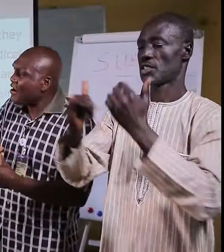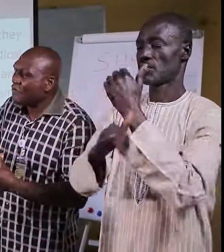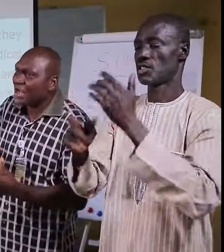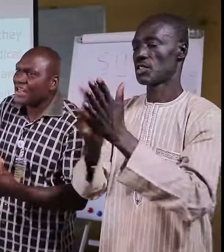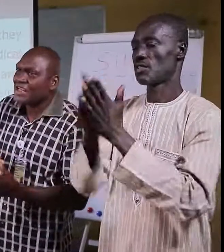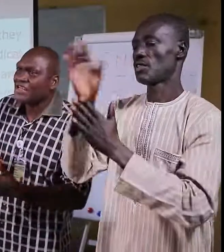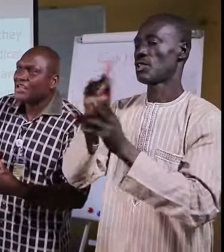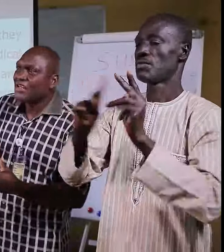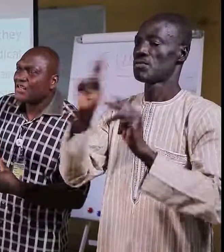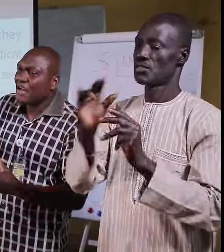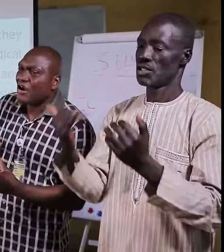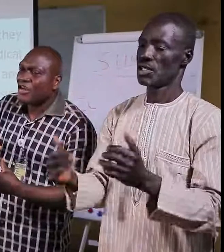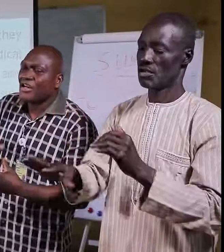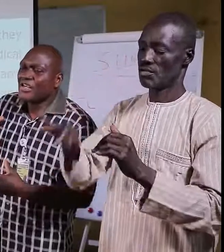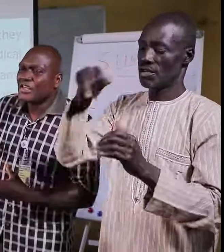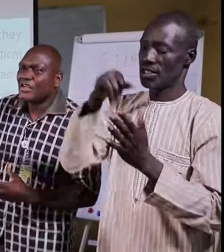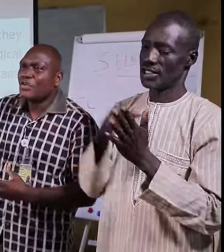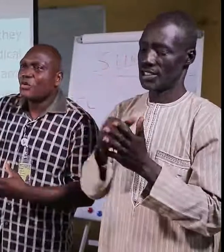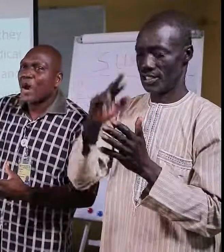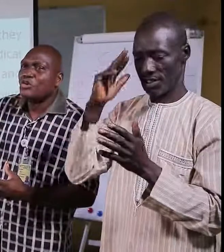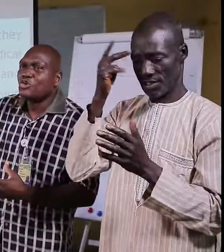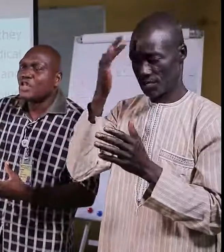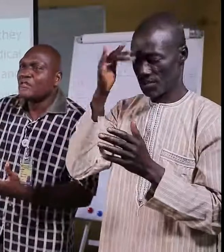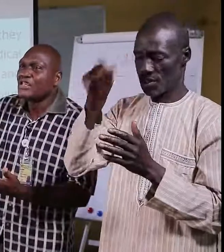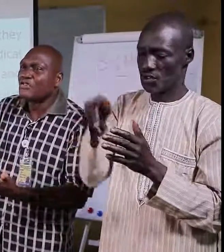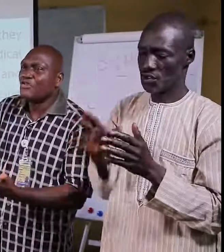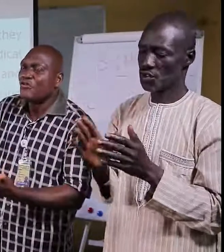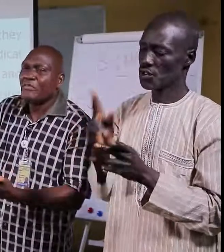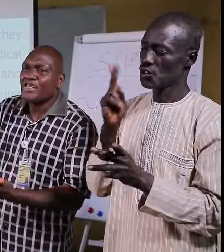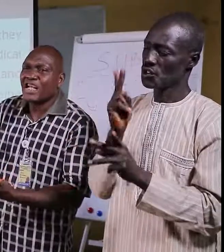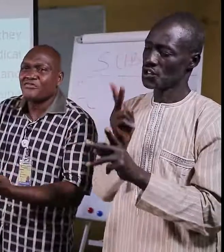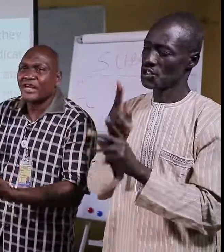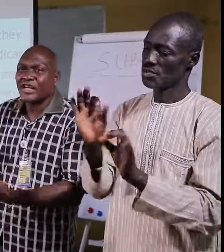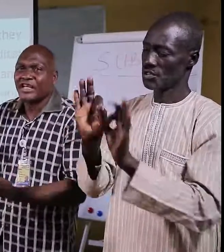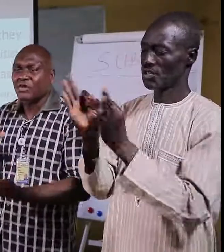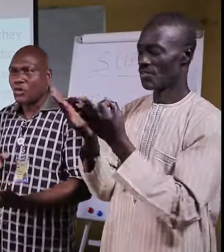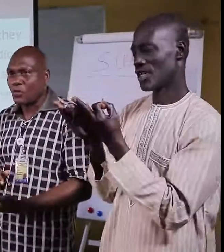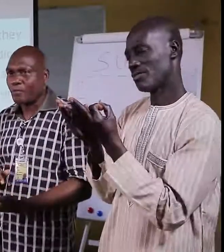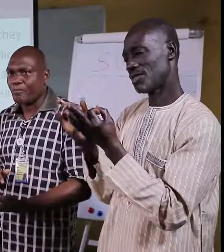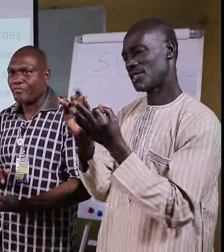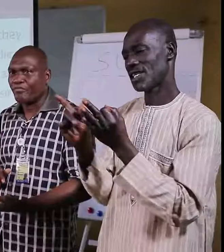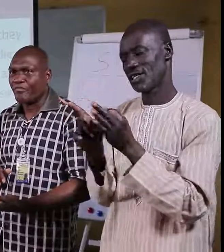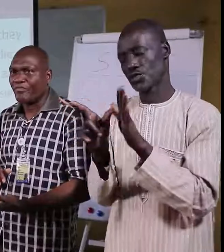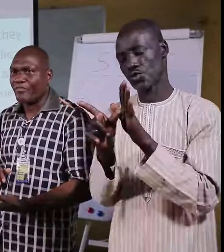are now finding it, the reason why you should keep your family size very low.